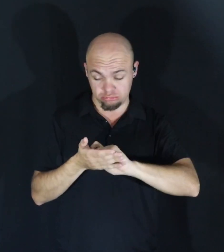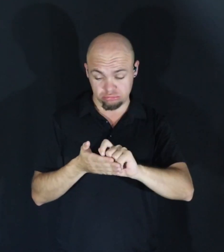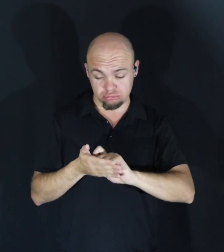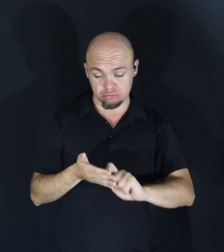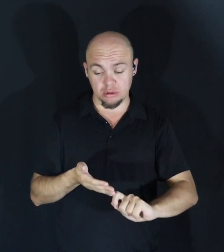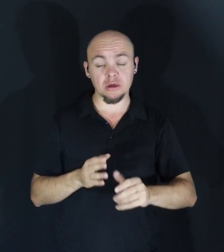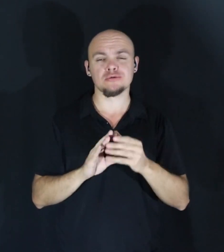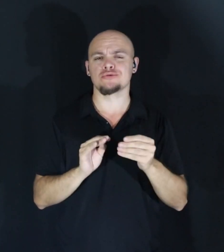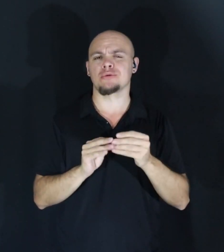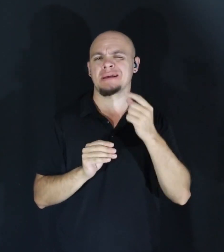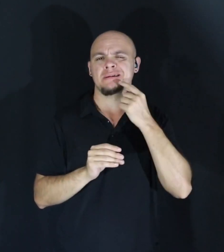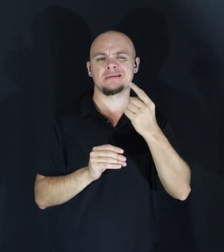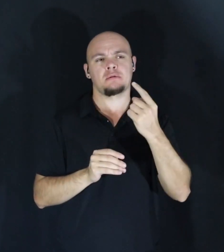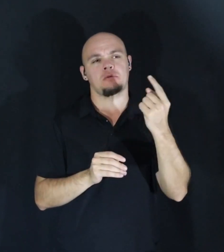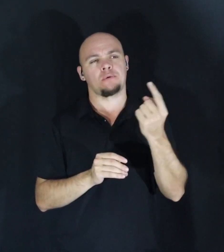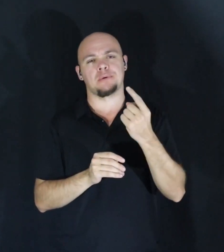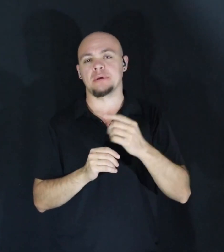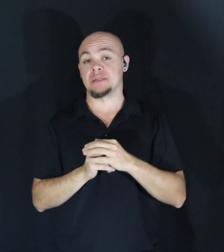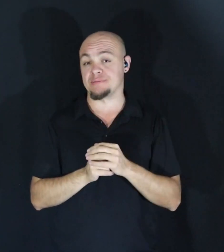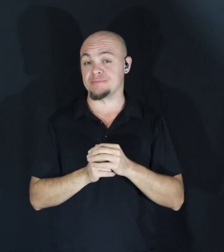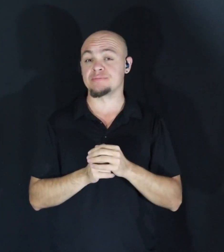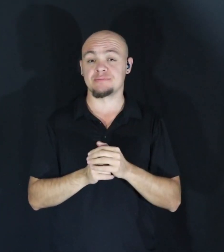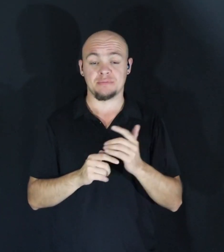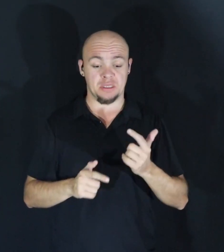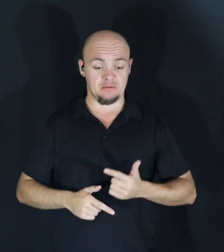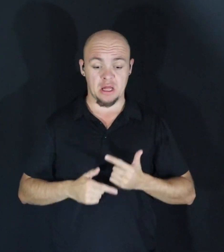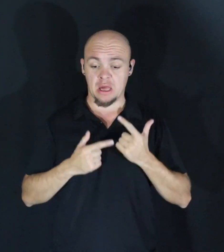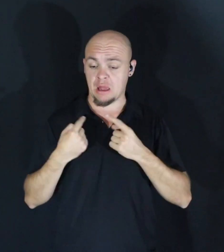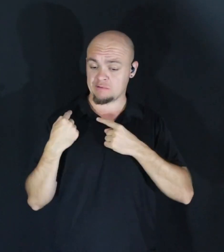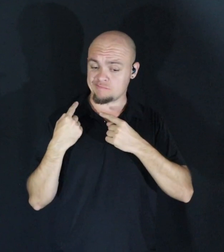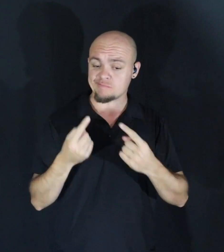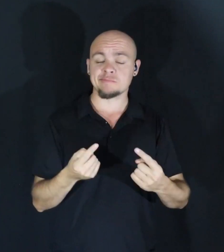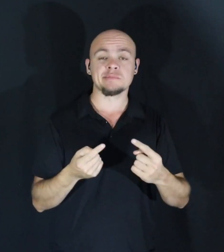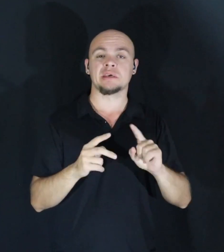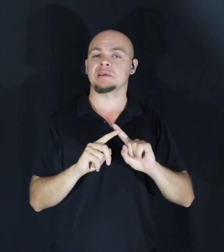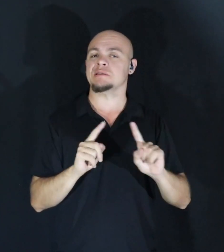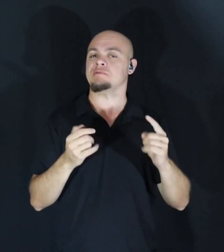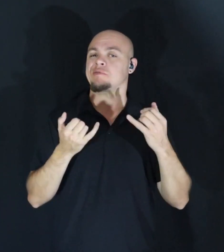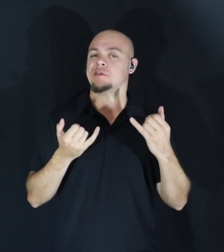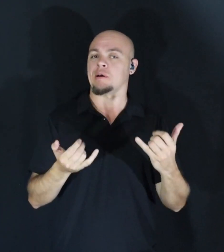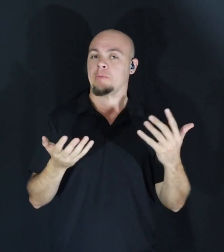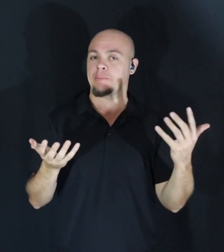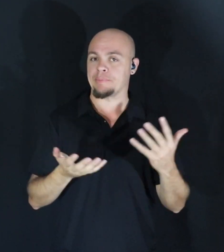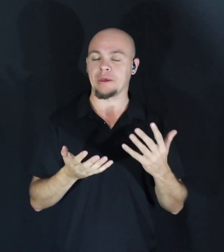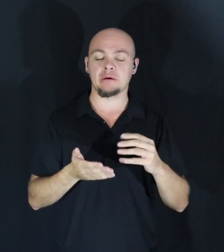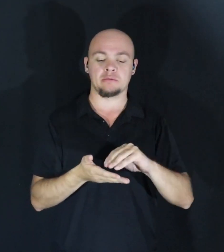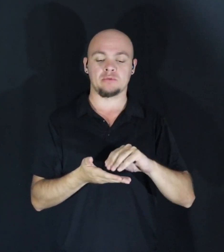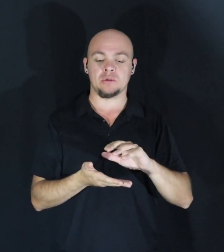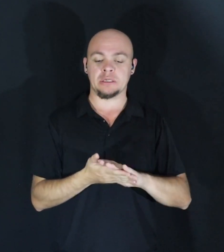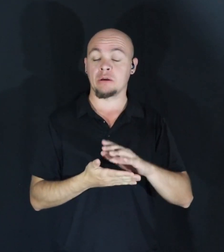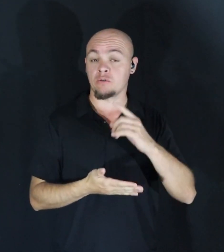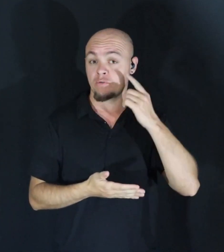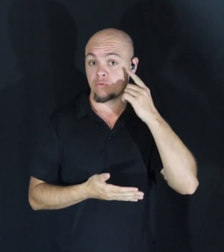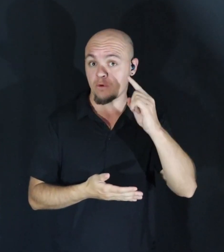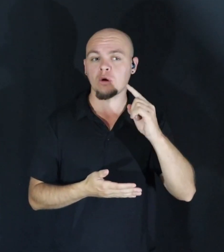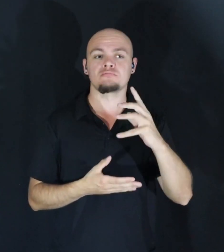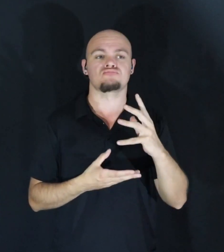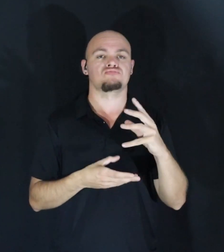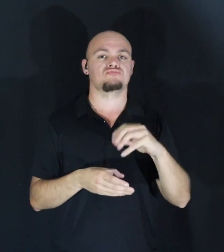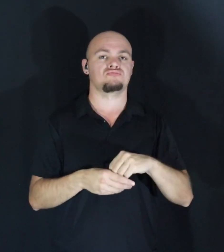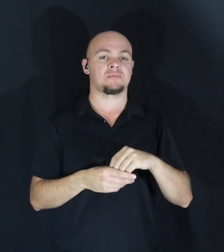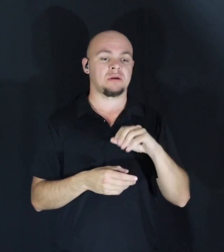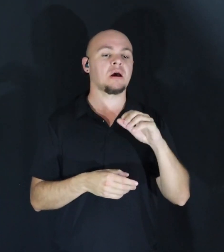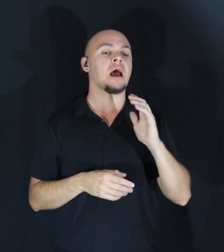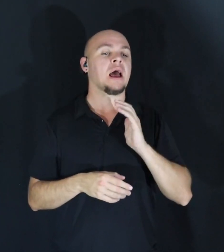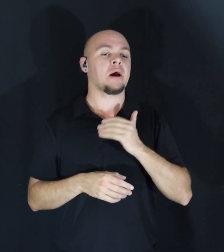the time, probably have been for our whole lives. The only difference now is that you're writing them down so that they might be included in the canon of